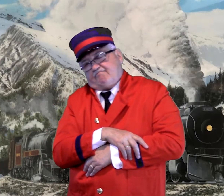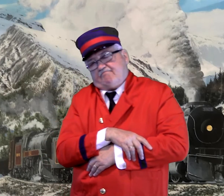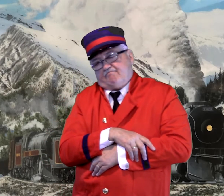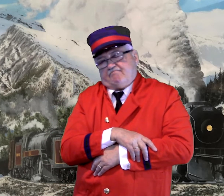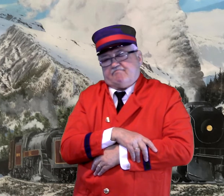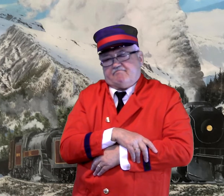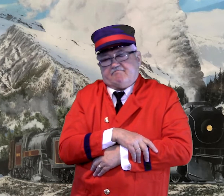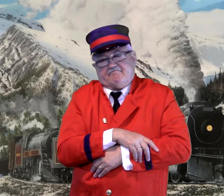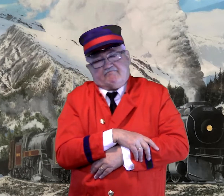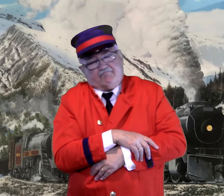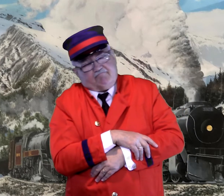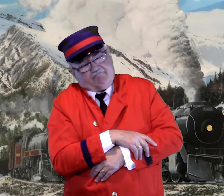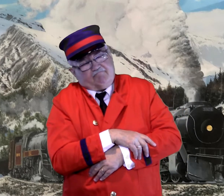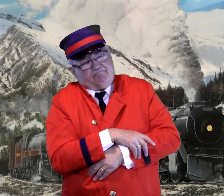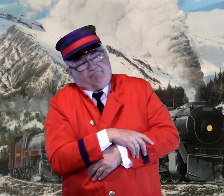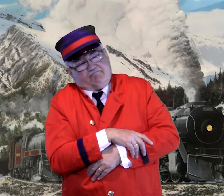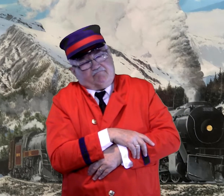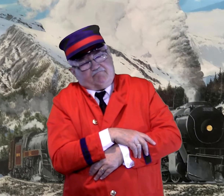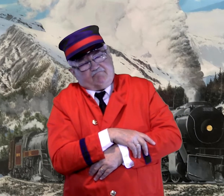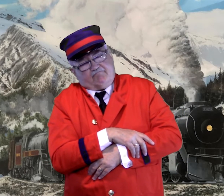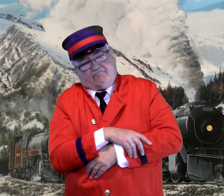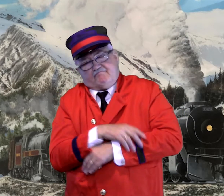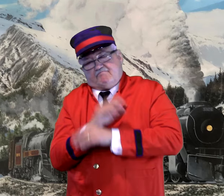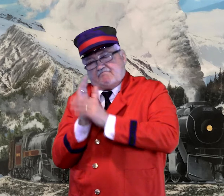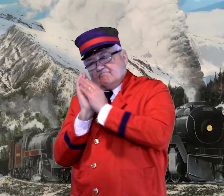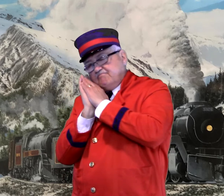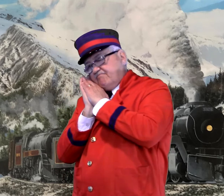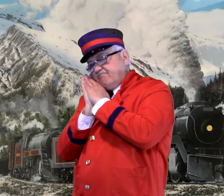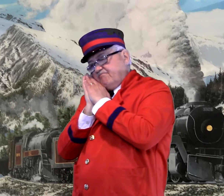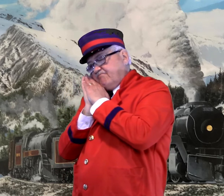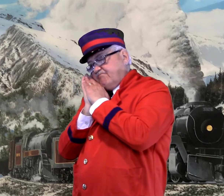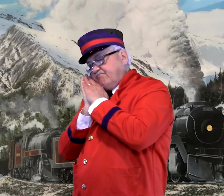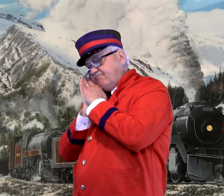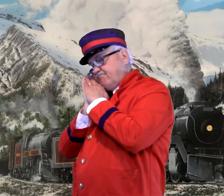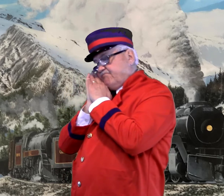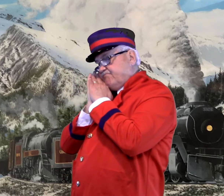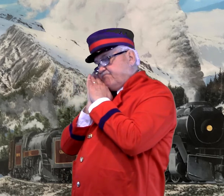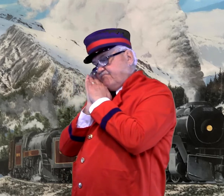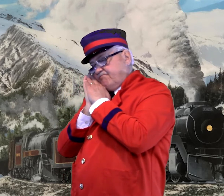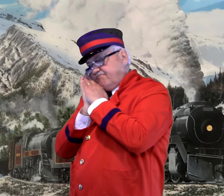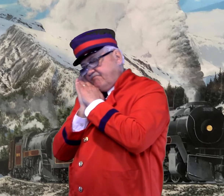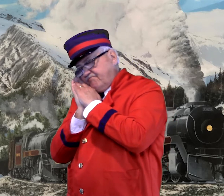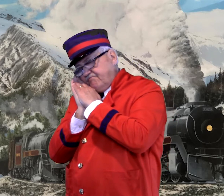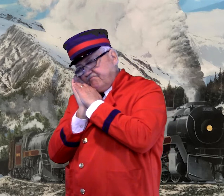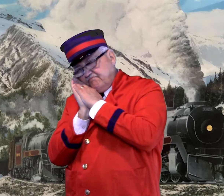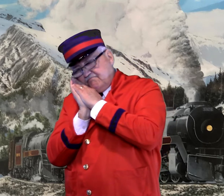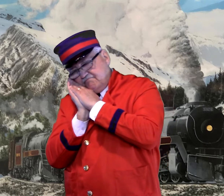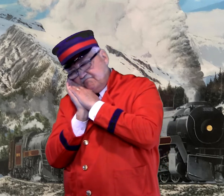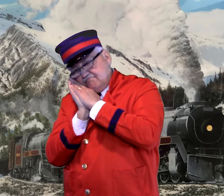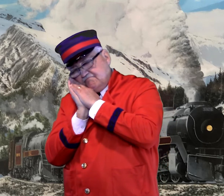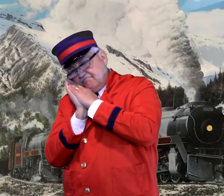The students were gently rocked in their berths as the train moved through northern Ontario.